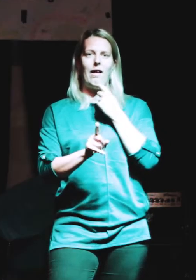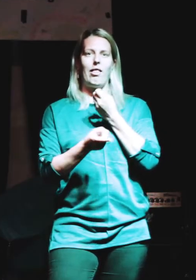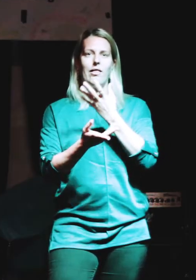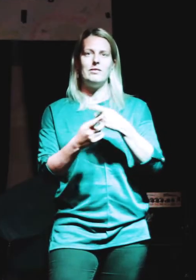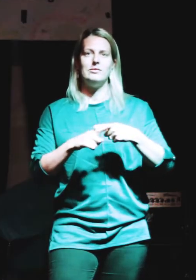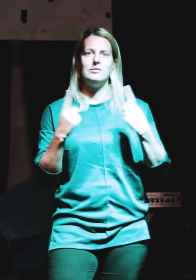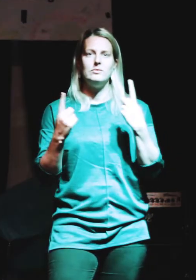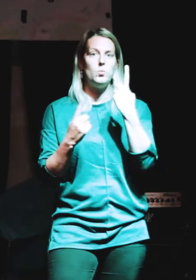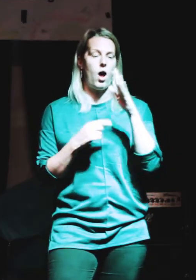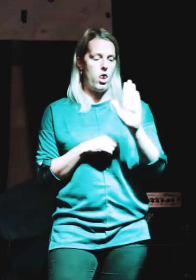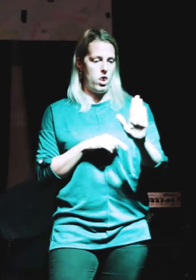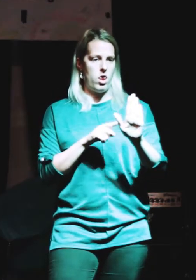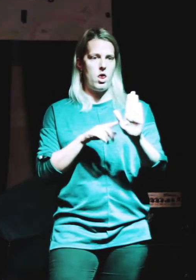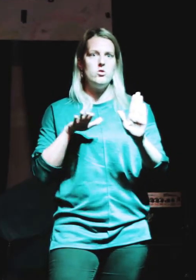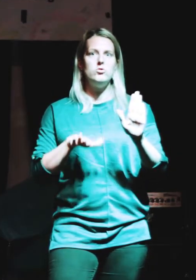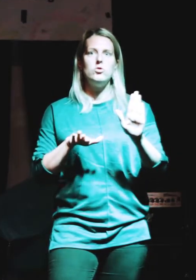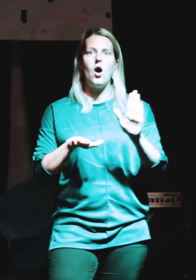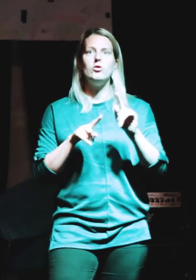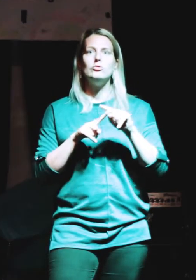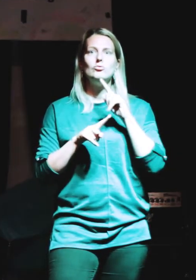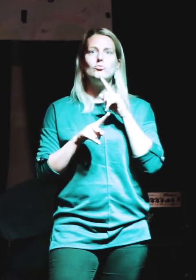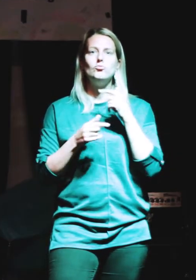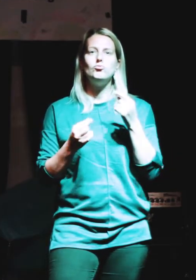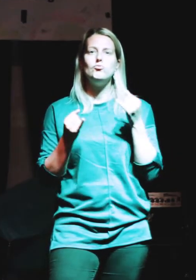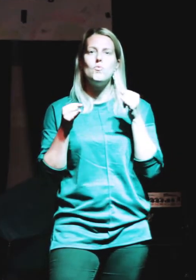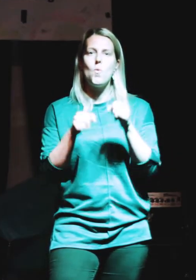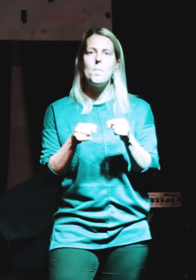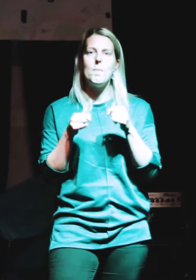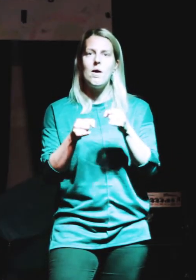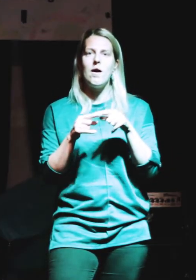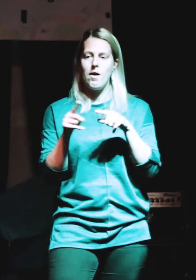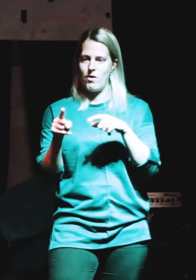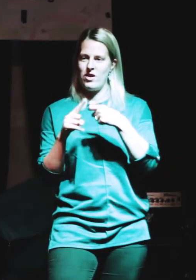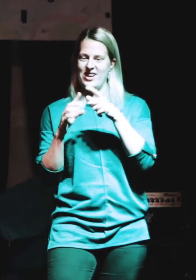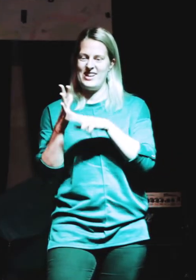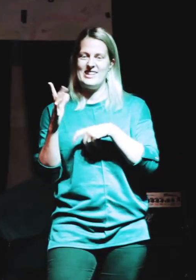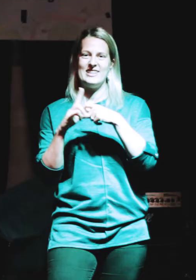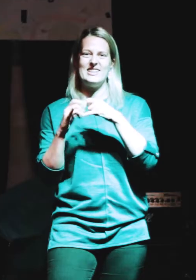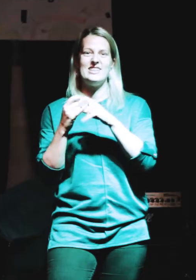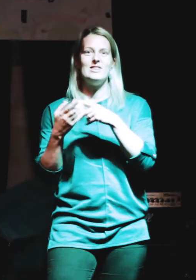like, childhood trauma, your kinks as an adult, I can't tell the difference. And so...